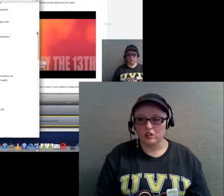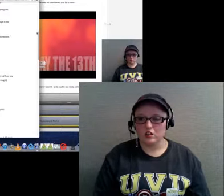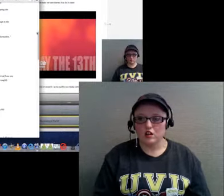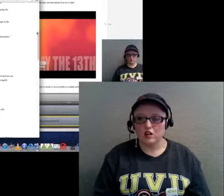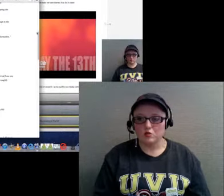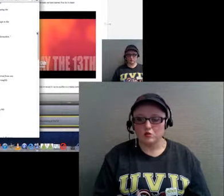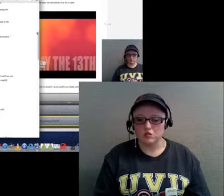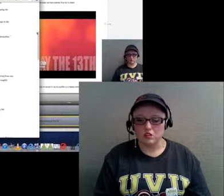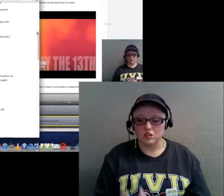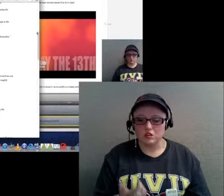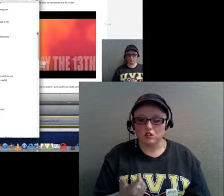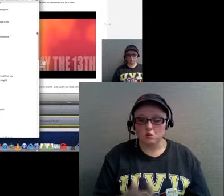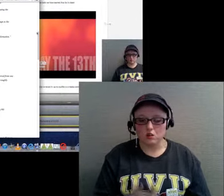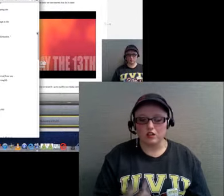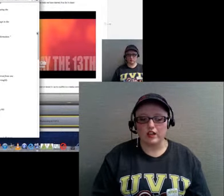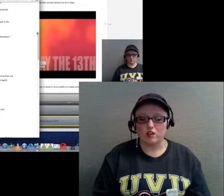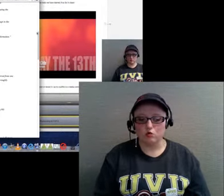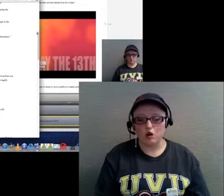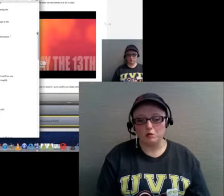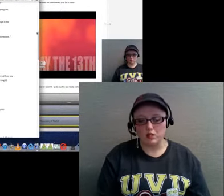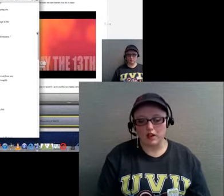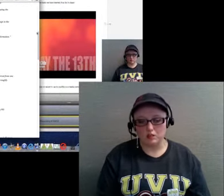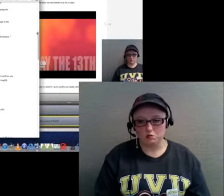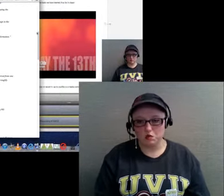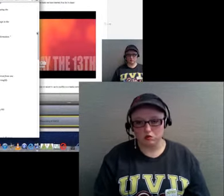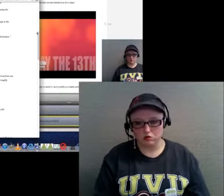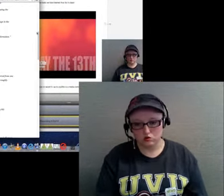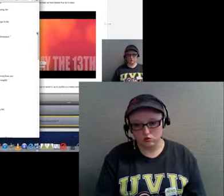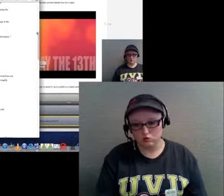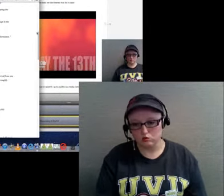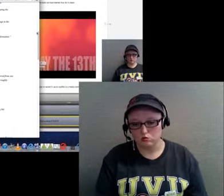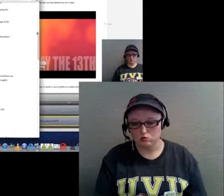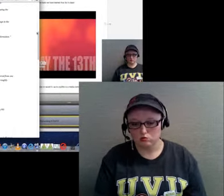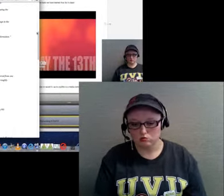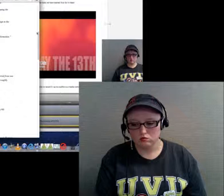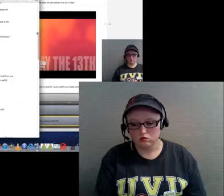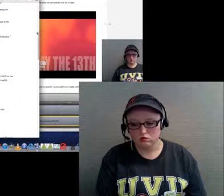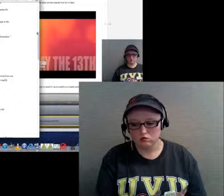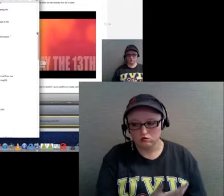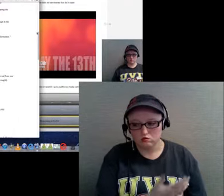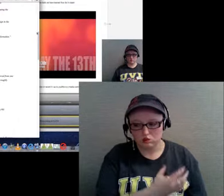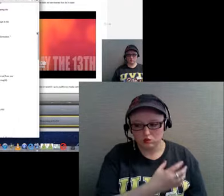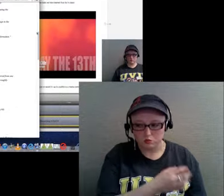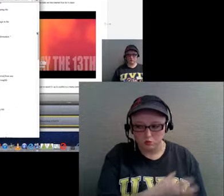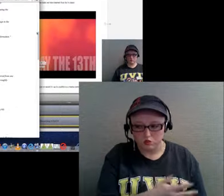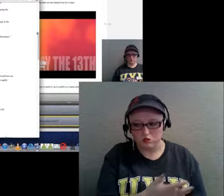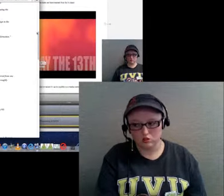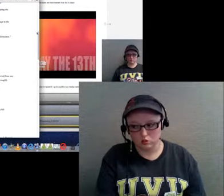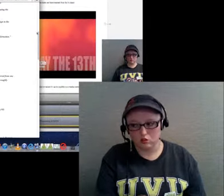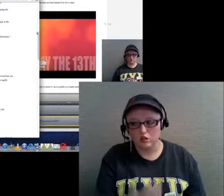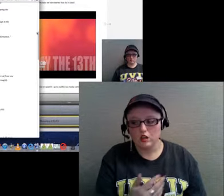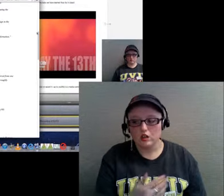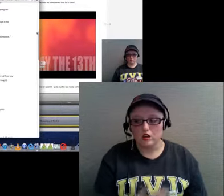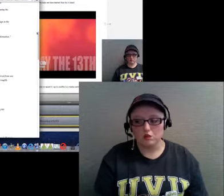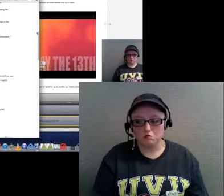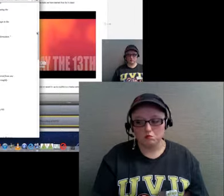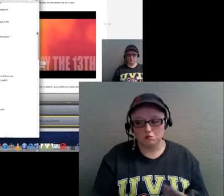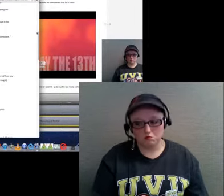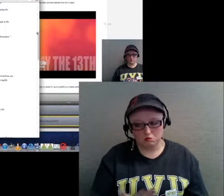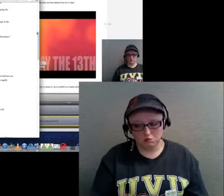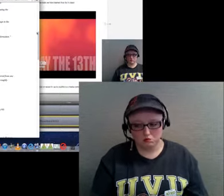earlier, using a word like throbbing as opposed to, swollen or sore,